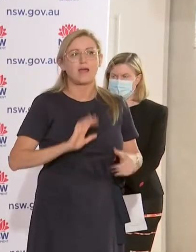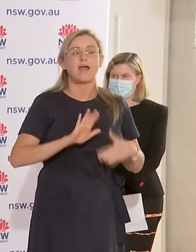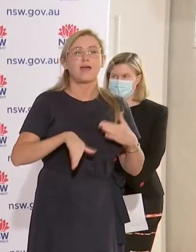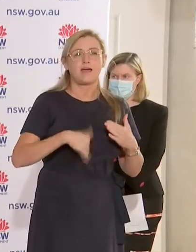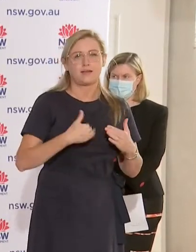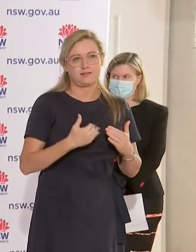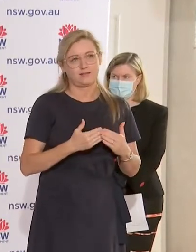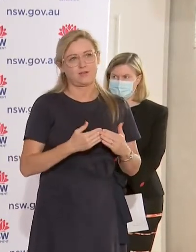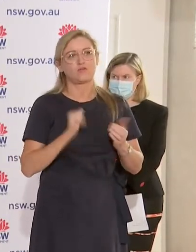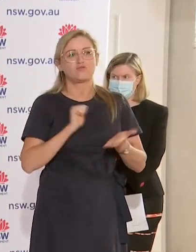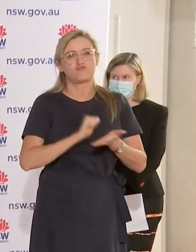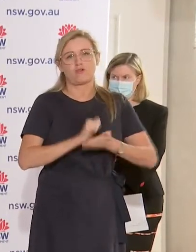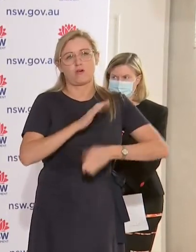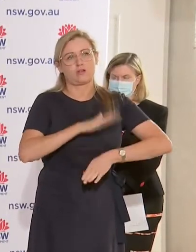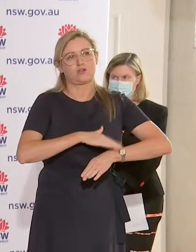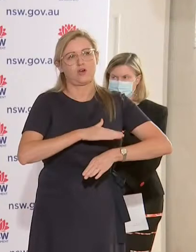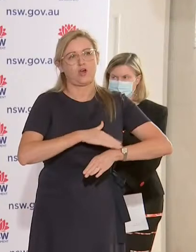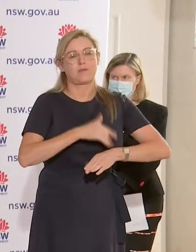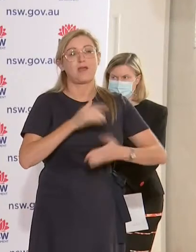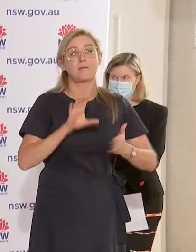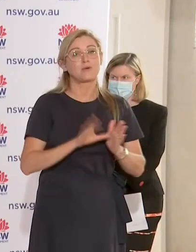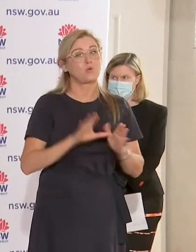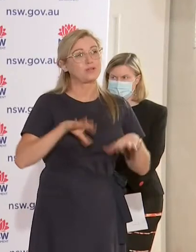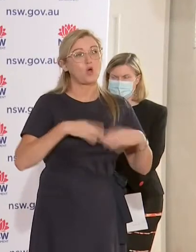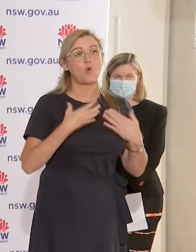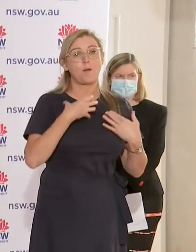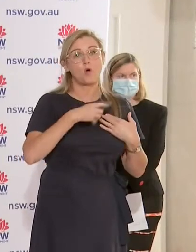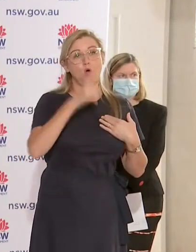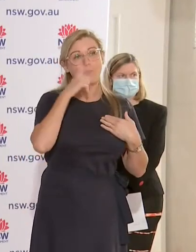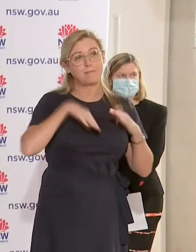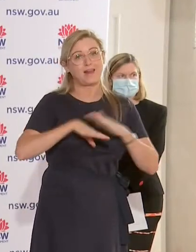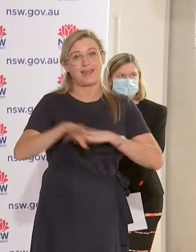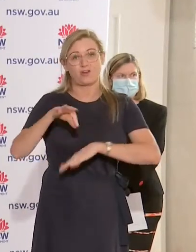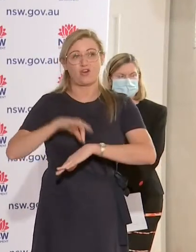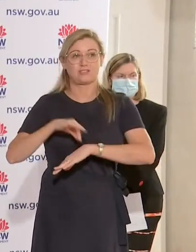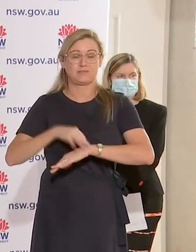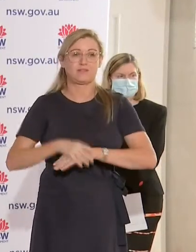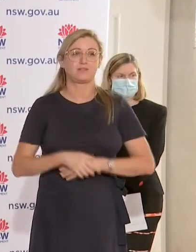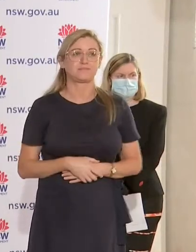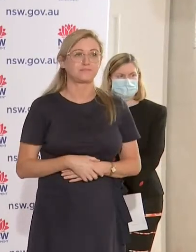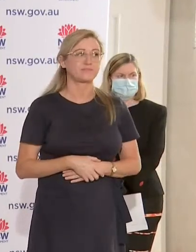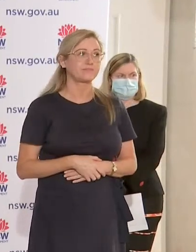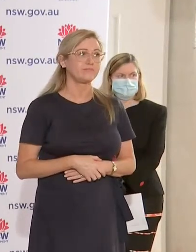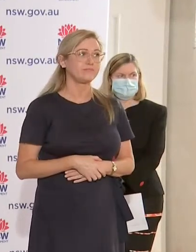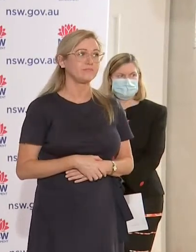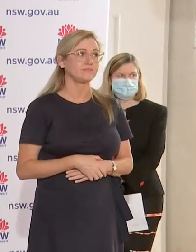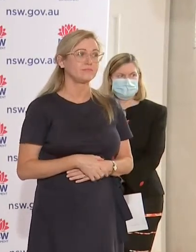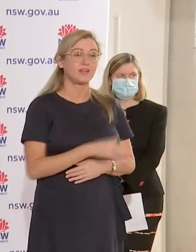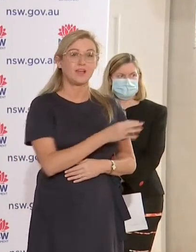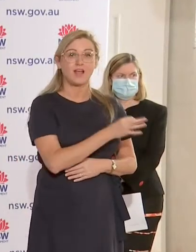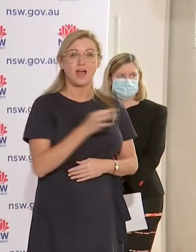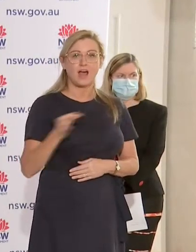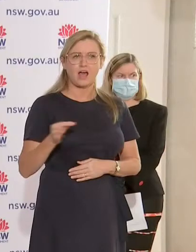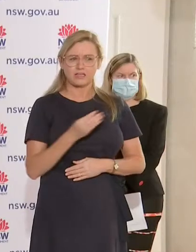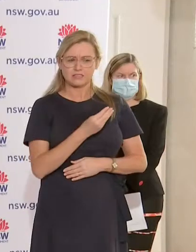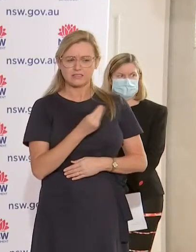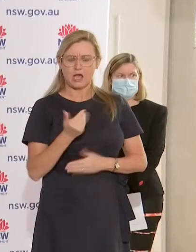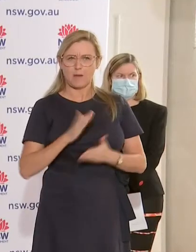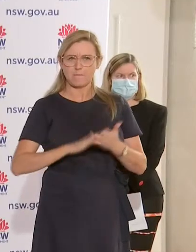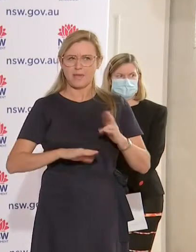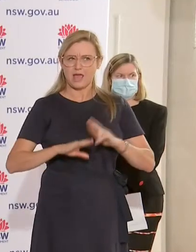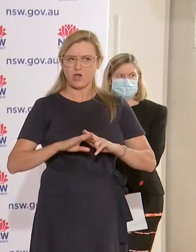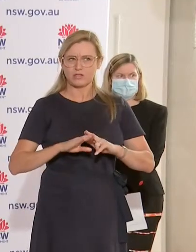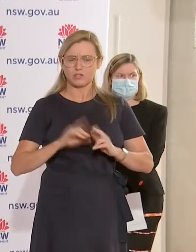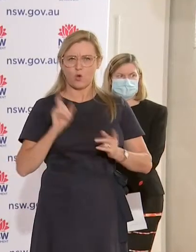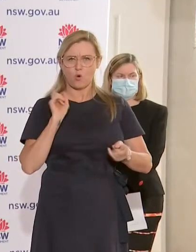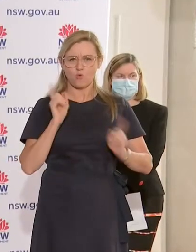unnecessary further stress on our already stressed health system. Some parents have expressed concern that some pubs will be open before